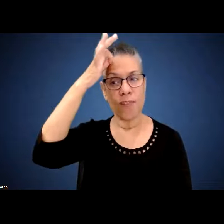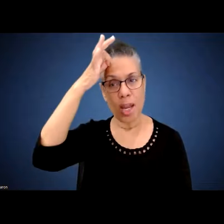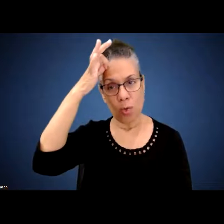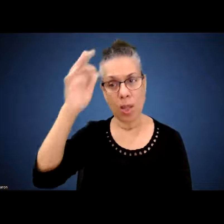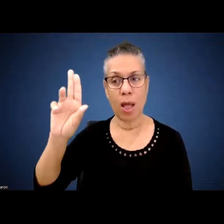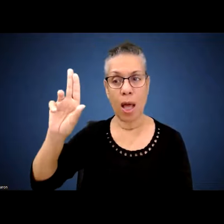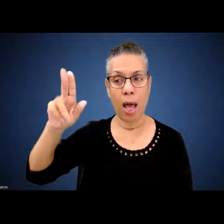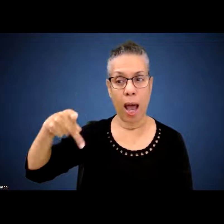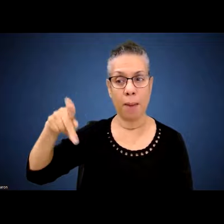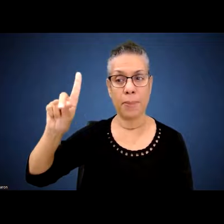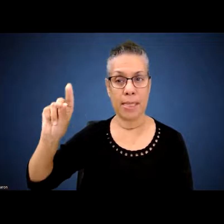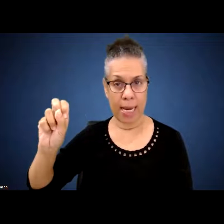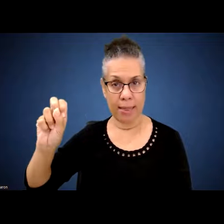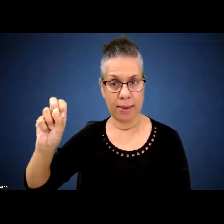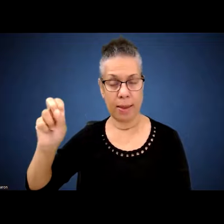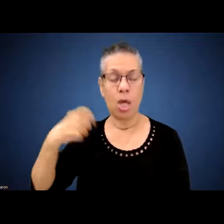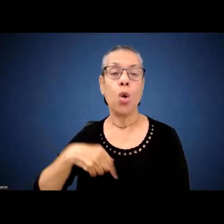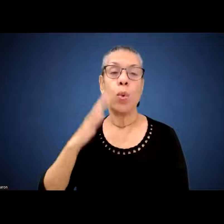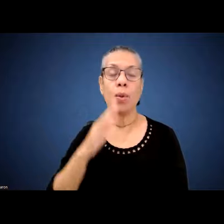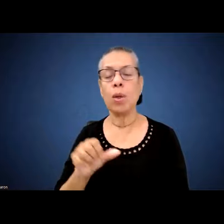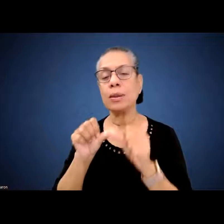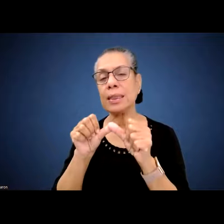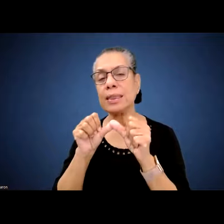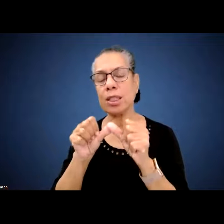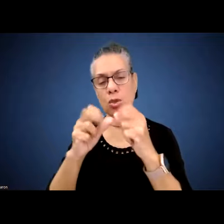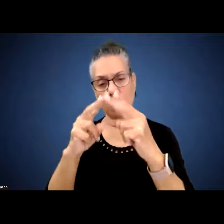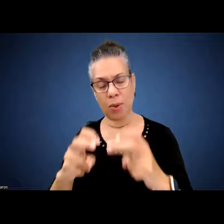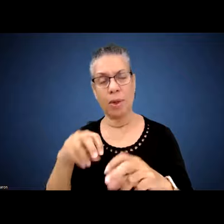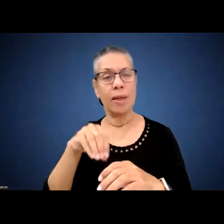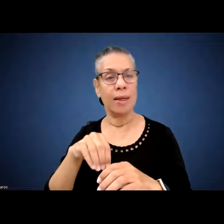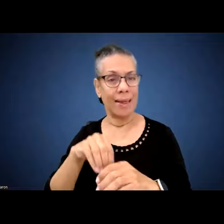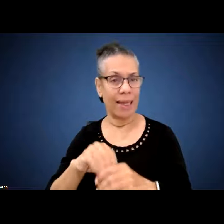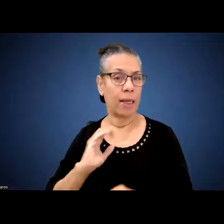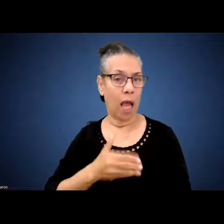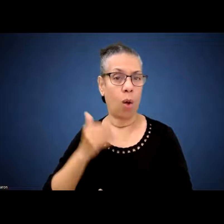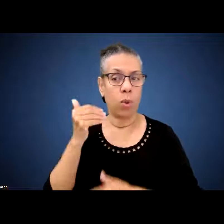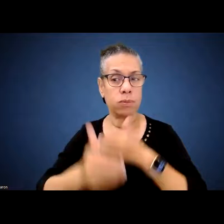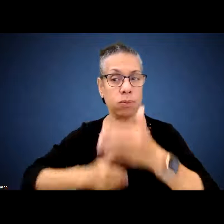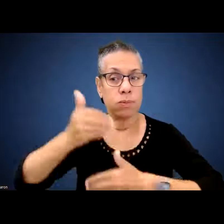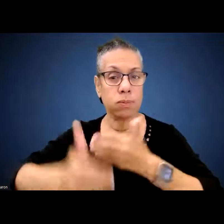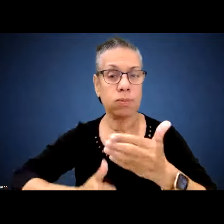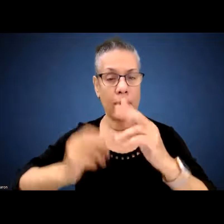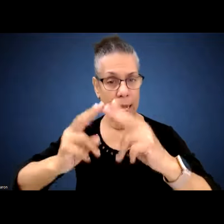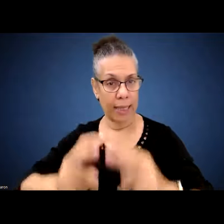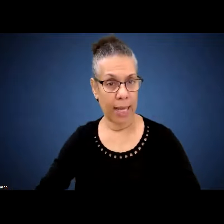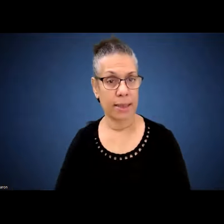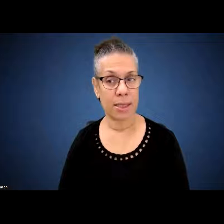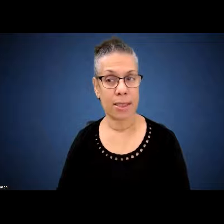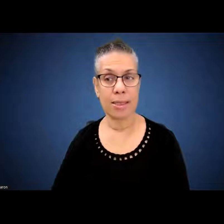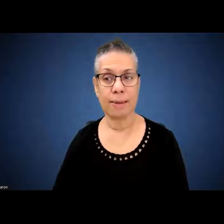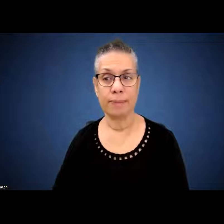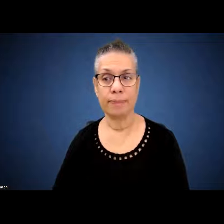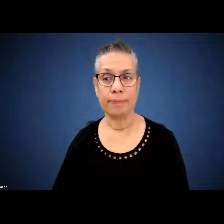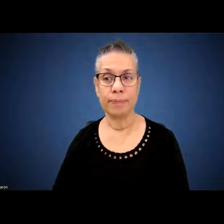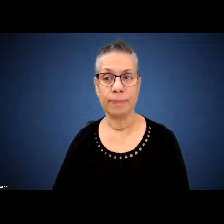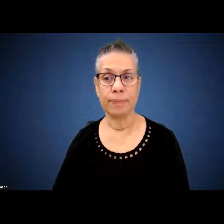going to continue to analyze the effect of it in our ongoing comprehensive analysis. That's the